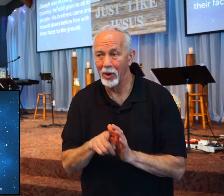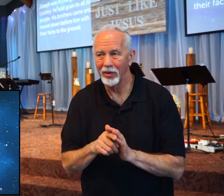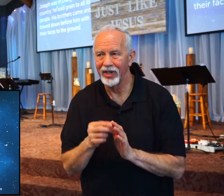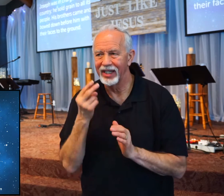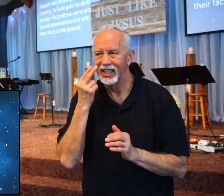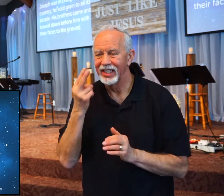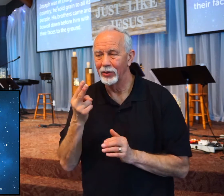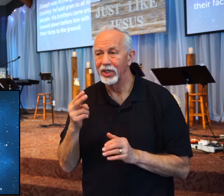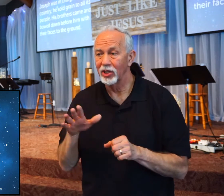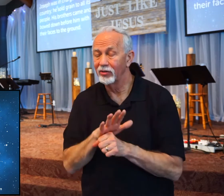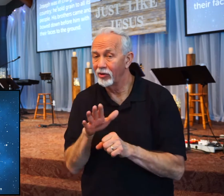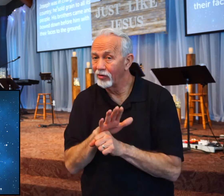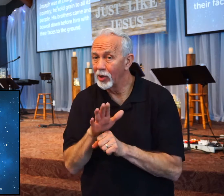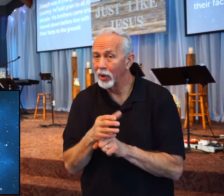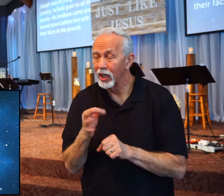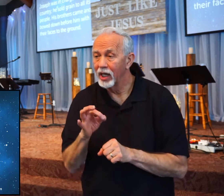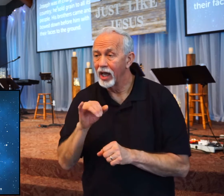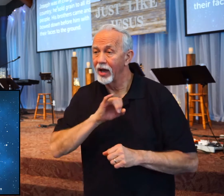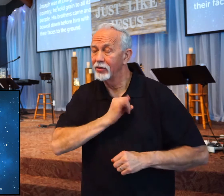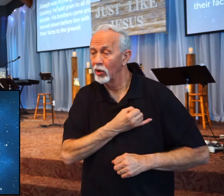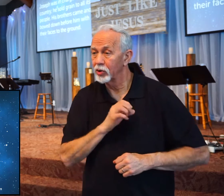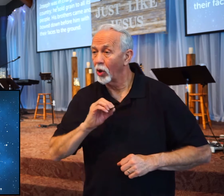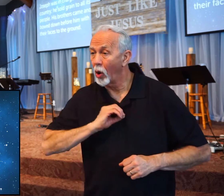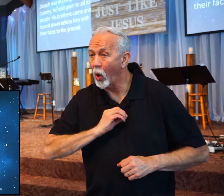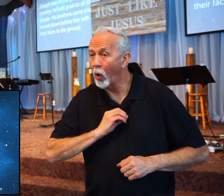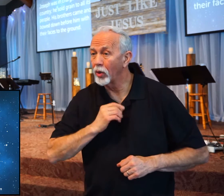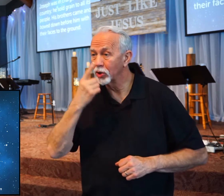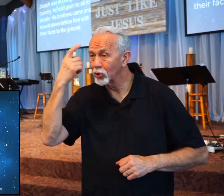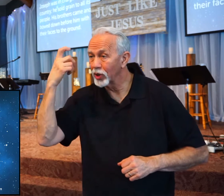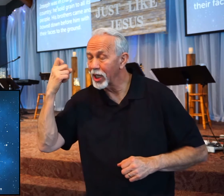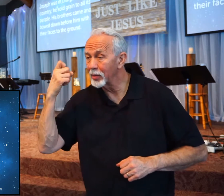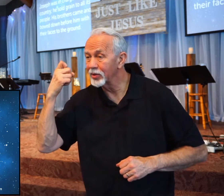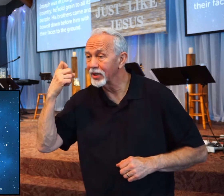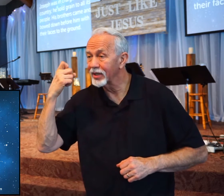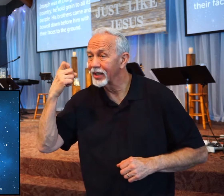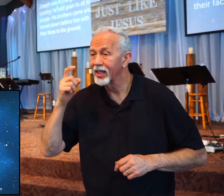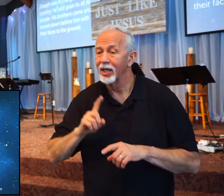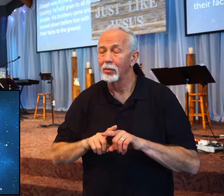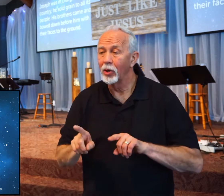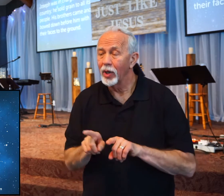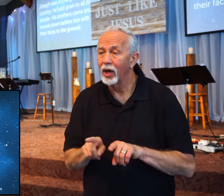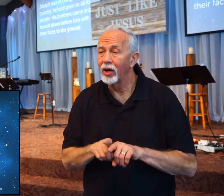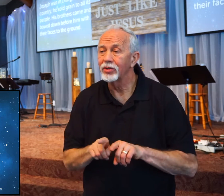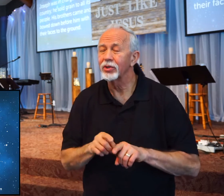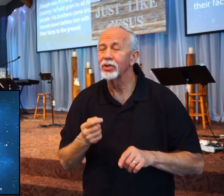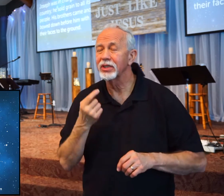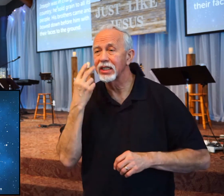the fulfillment of Joseph's own dream in Genesis 37, but we also see a preview of coming